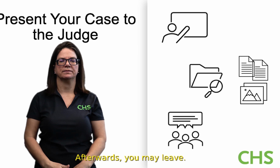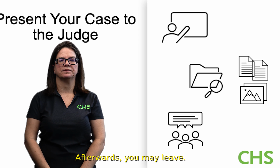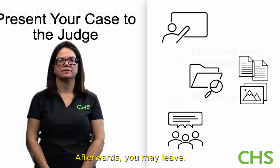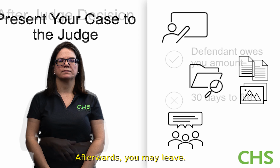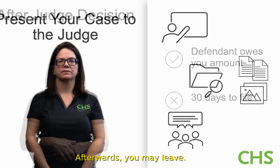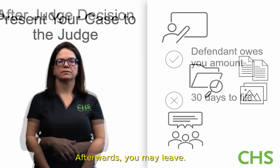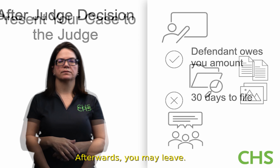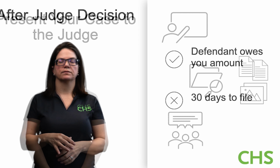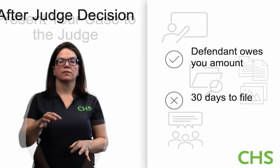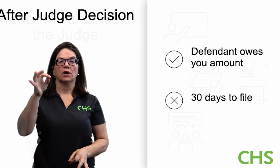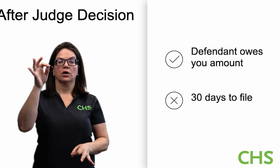Afterwards, you may leave.